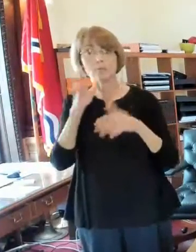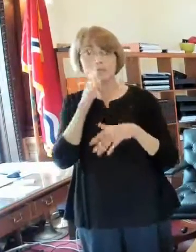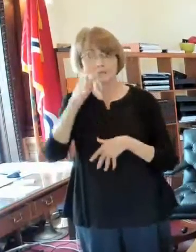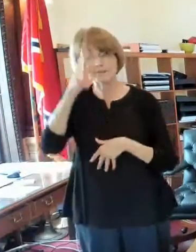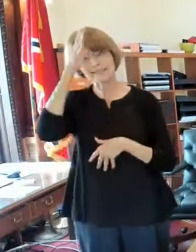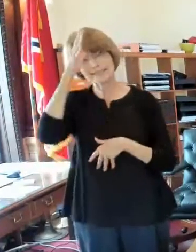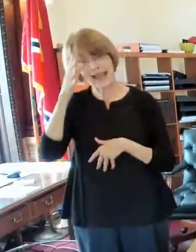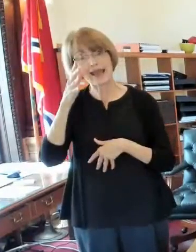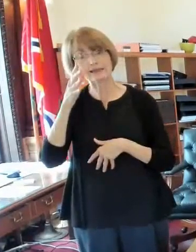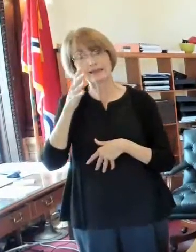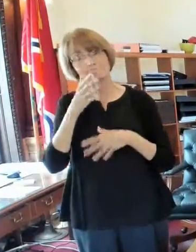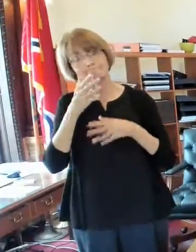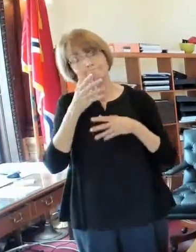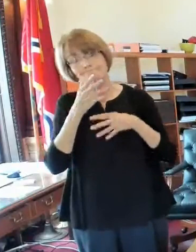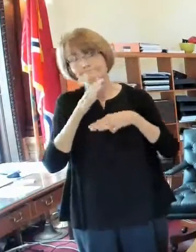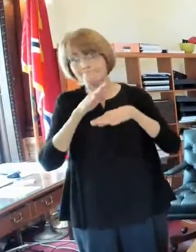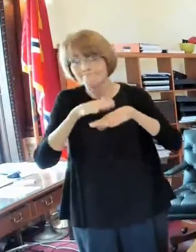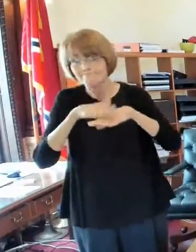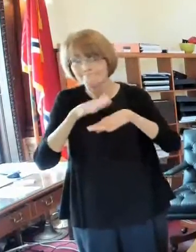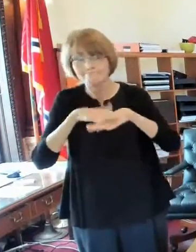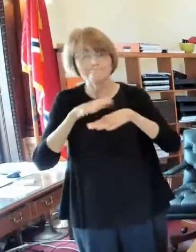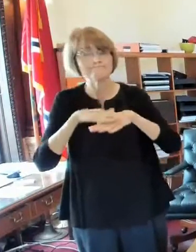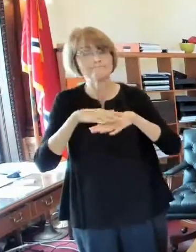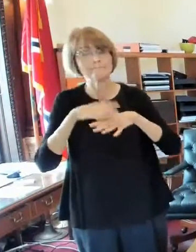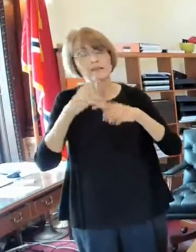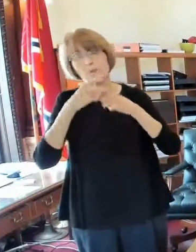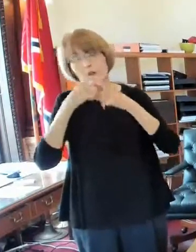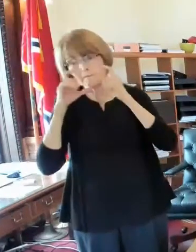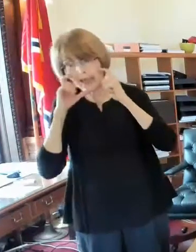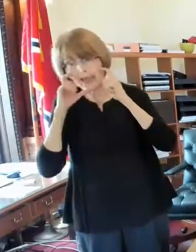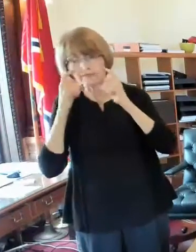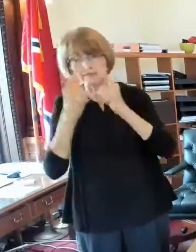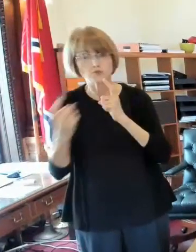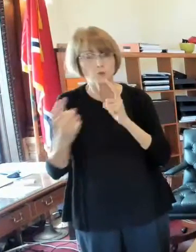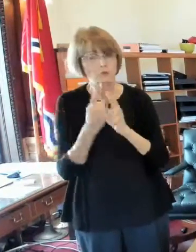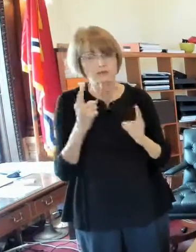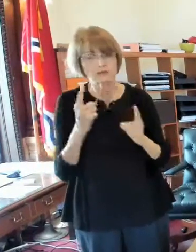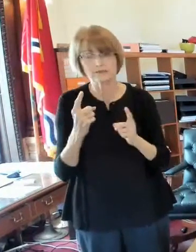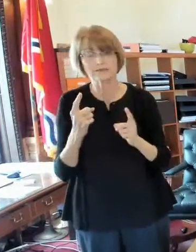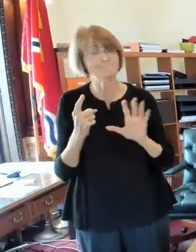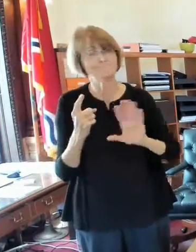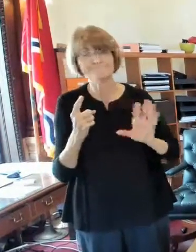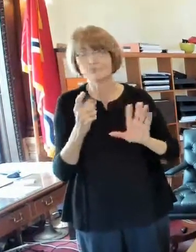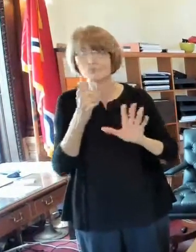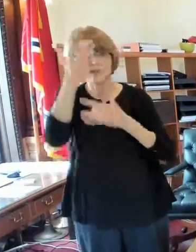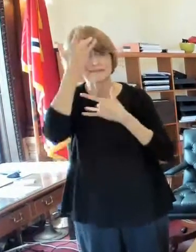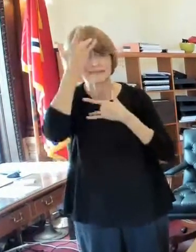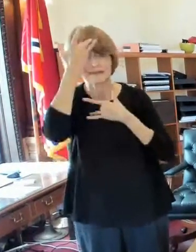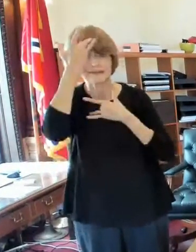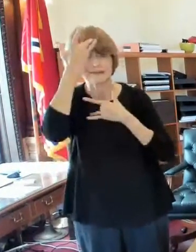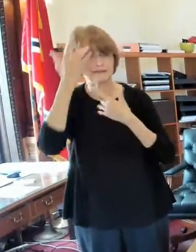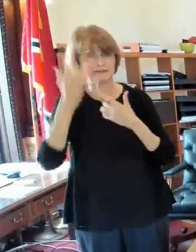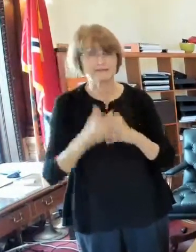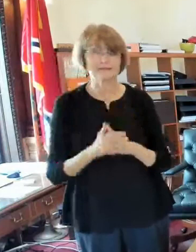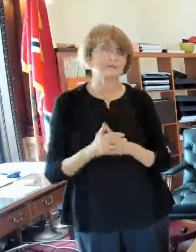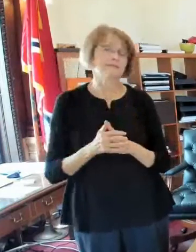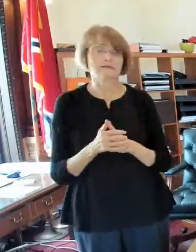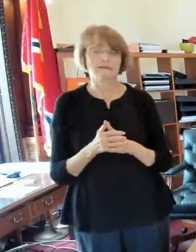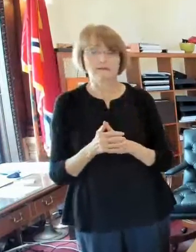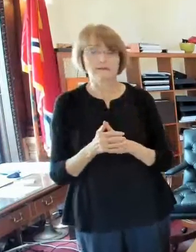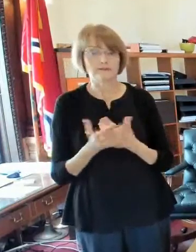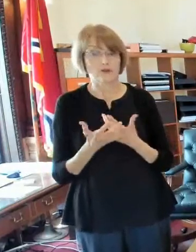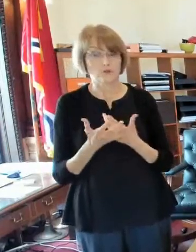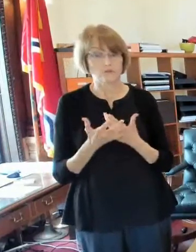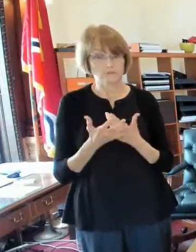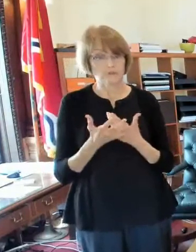dads, wear a mask, stay socially distanced. We don't want you to get sick, and we don't want you to